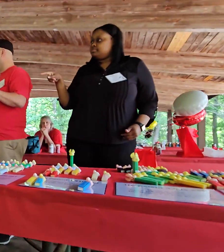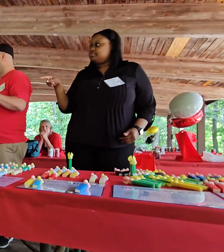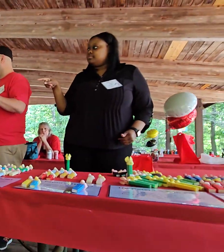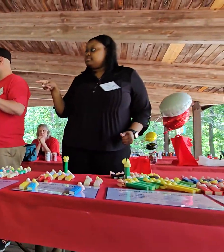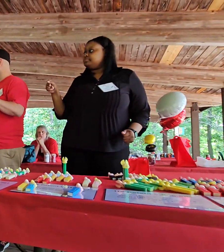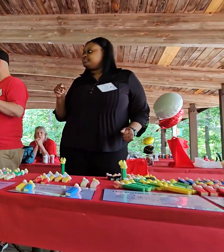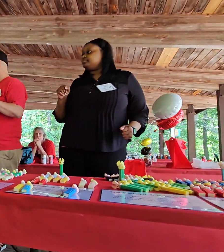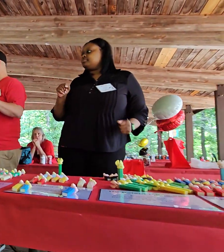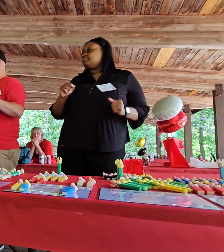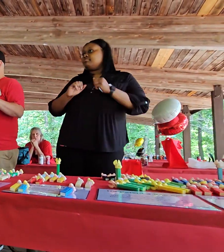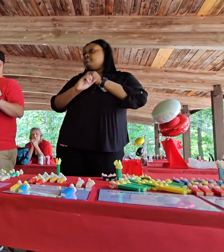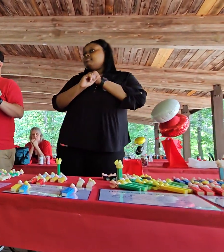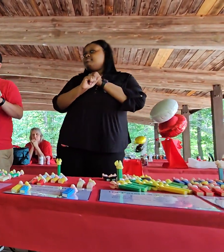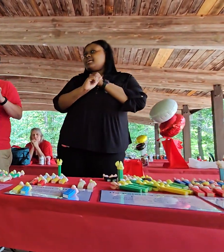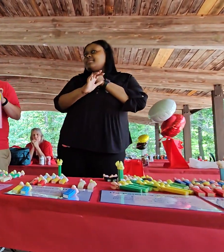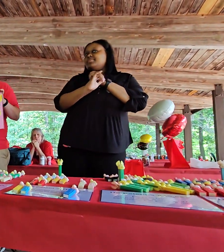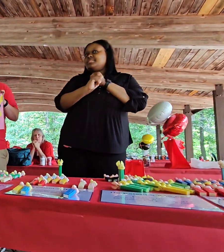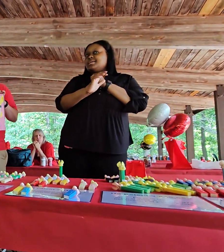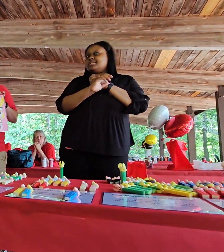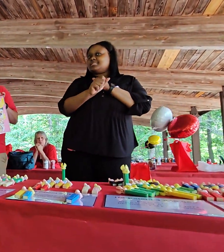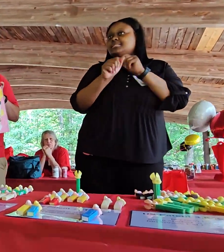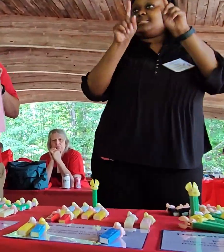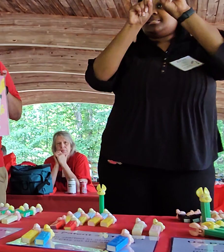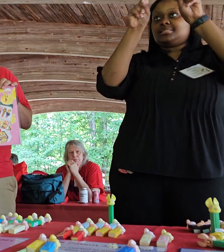sheets that they had. These are from the late